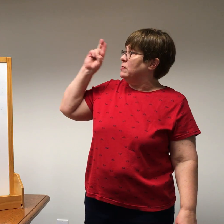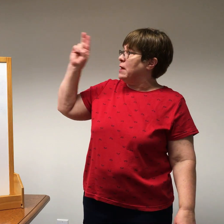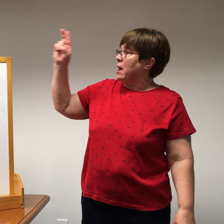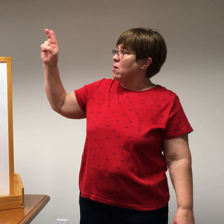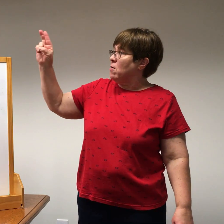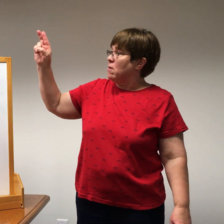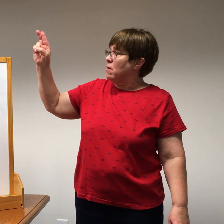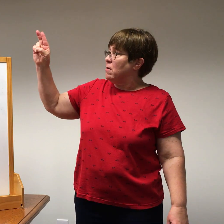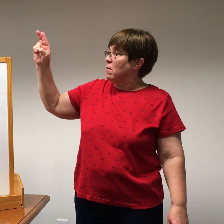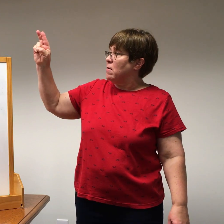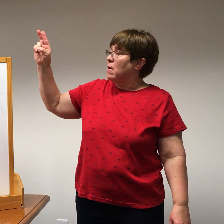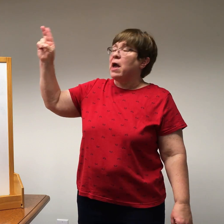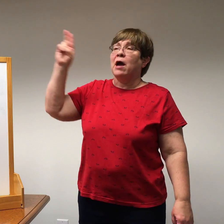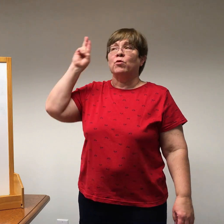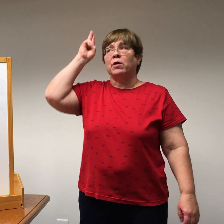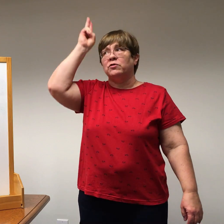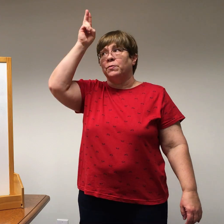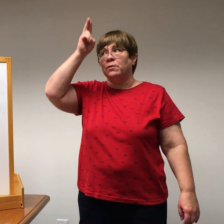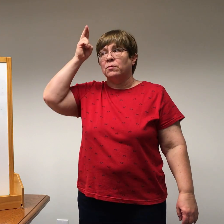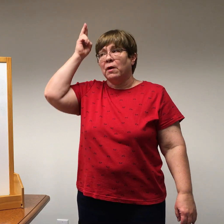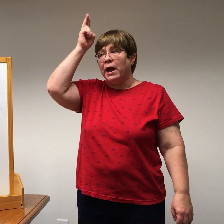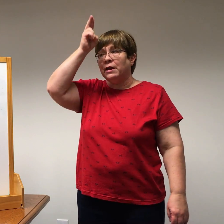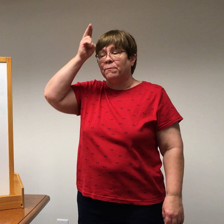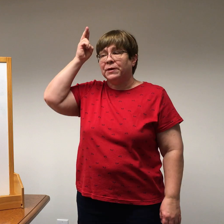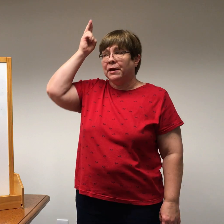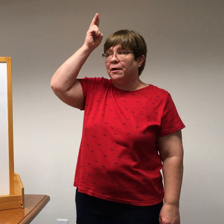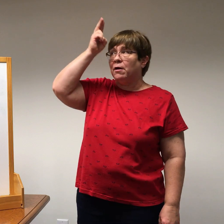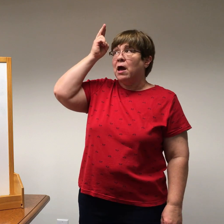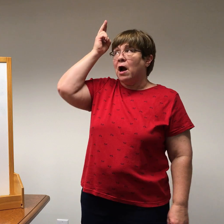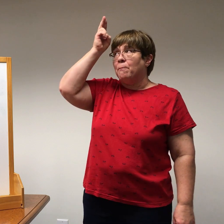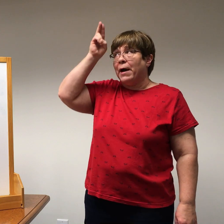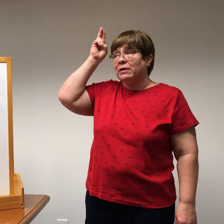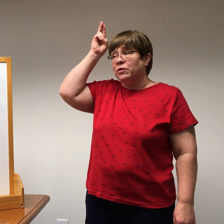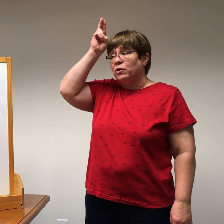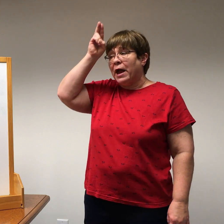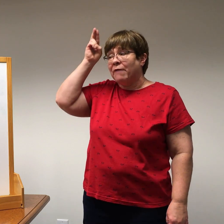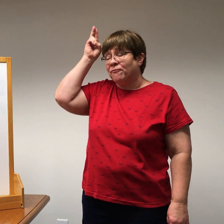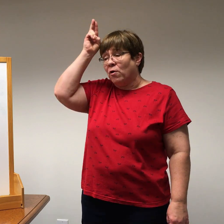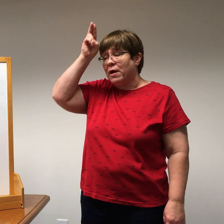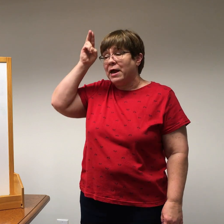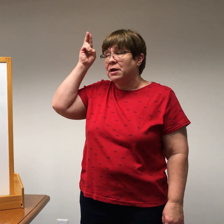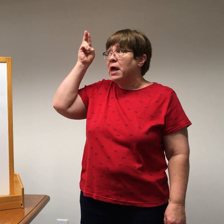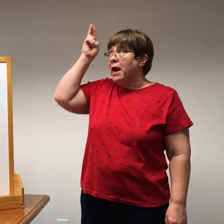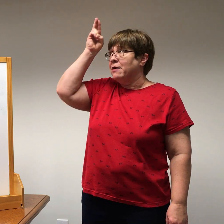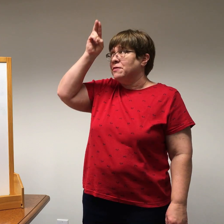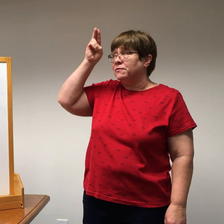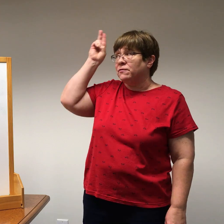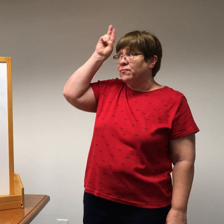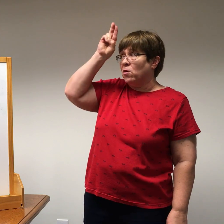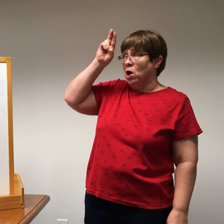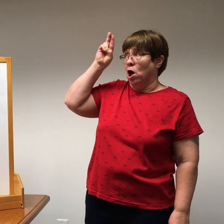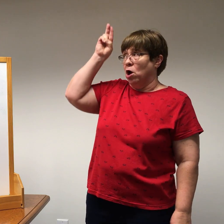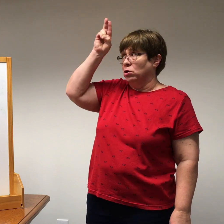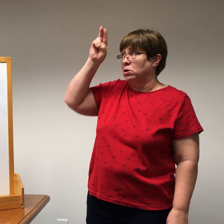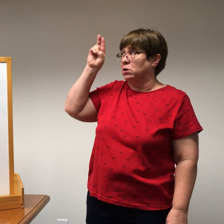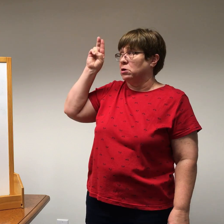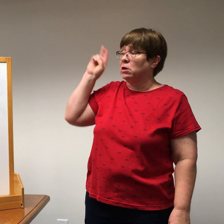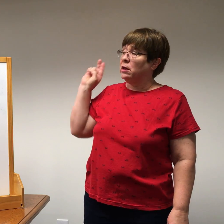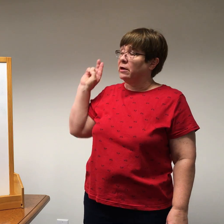the air. And we're going to put it right up here by your forehead, and this is for uncle. Let's